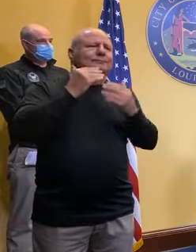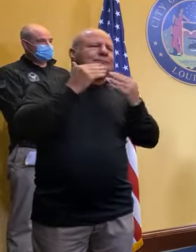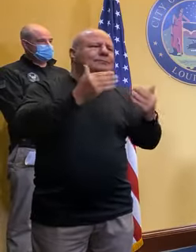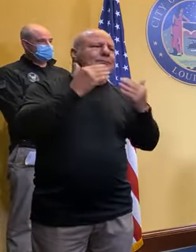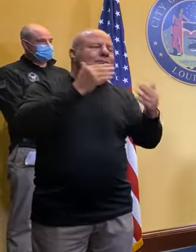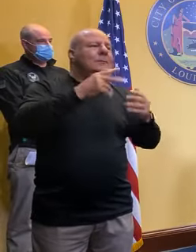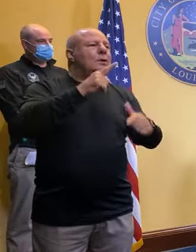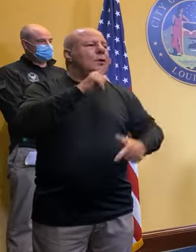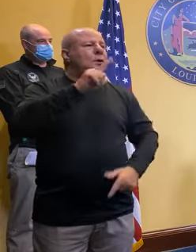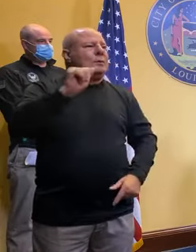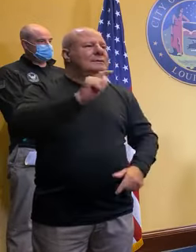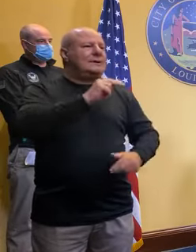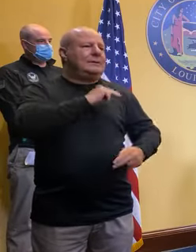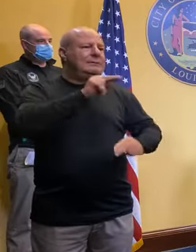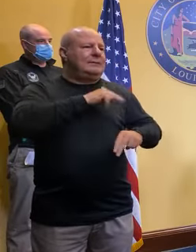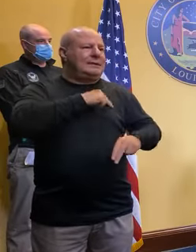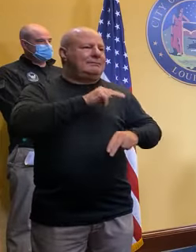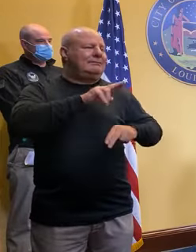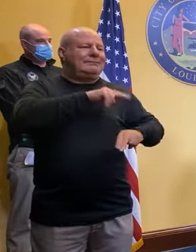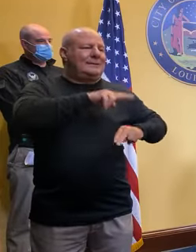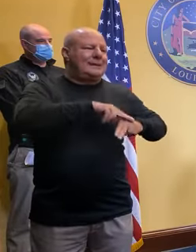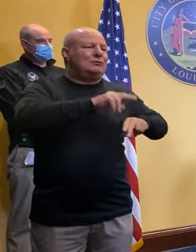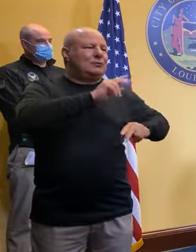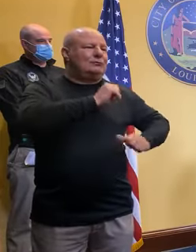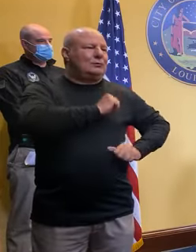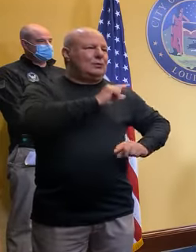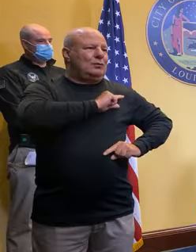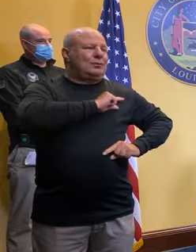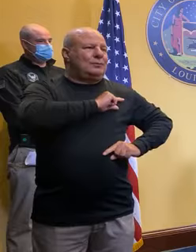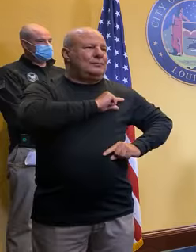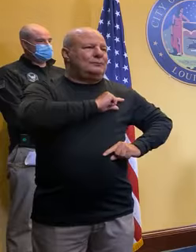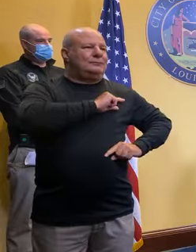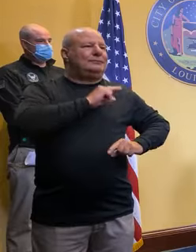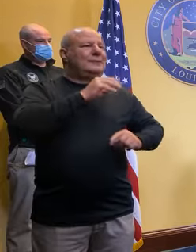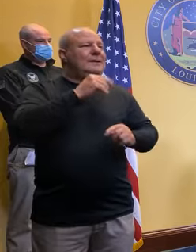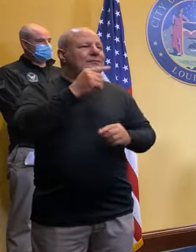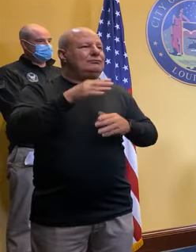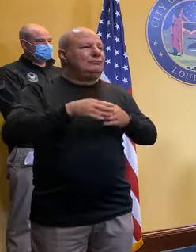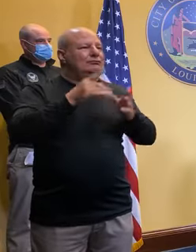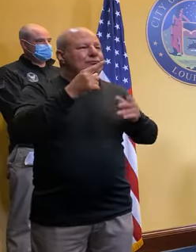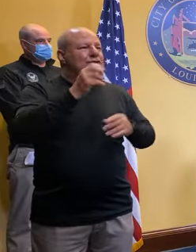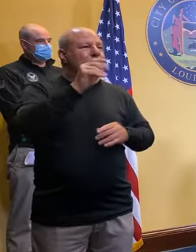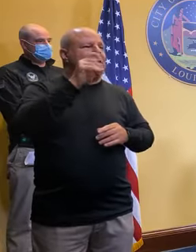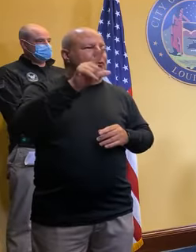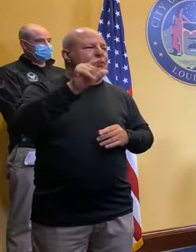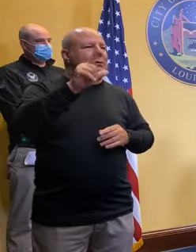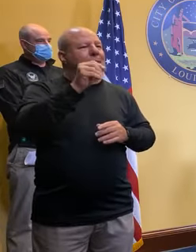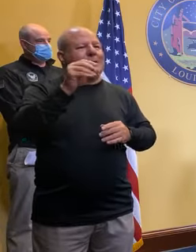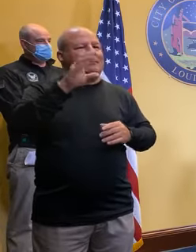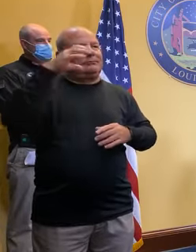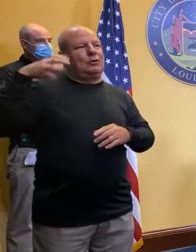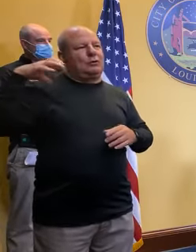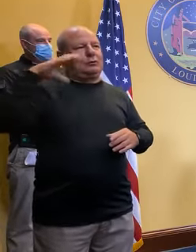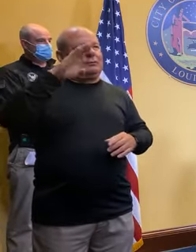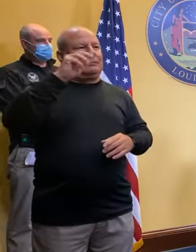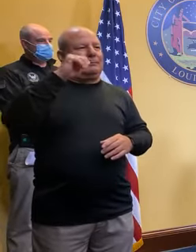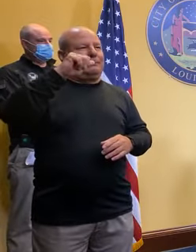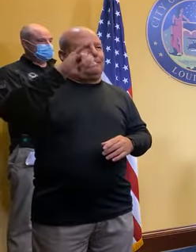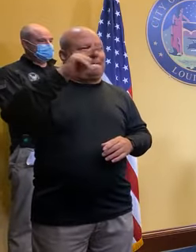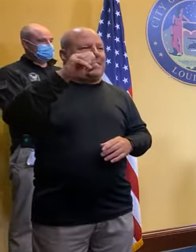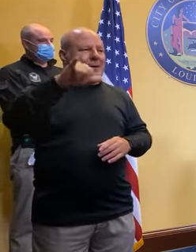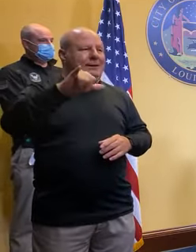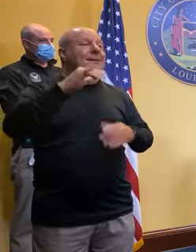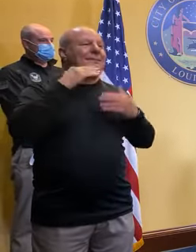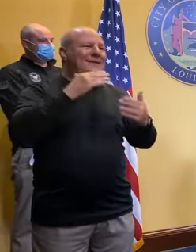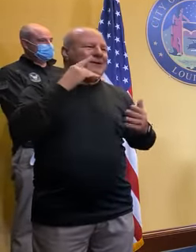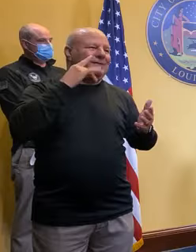the Louisiana National Guard and General Ordell, as well as Colonel Bailey. So thank you for that. Also, we